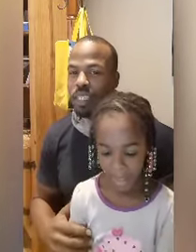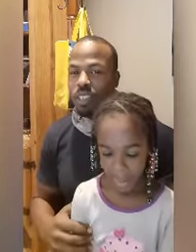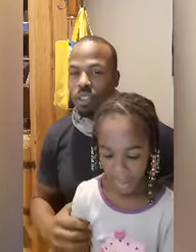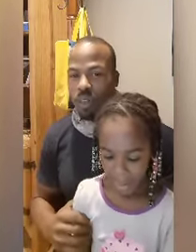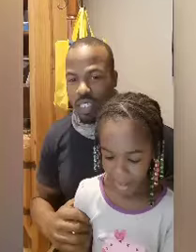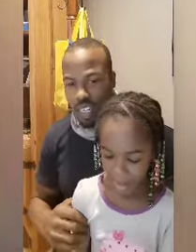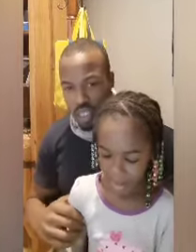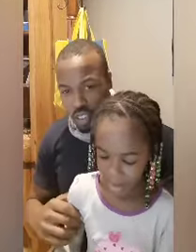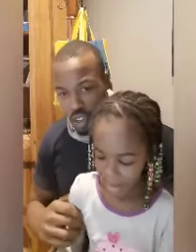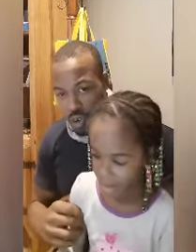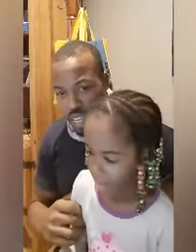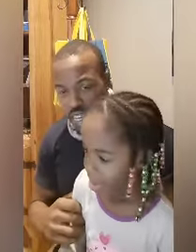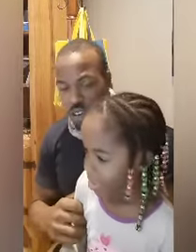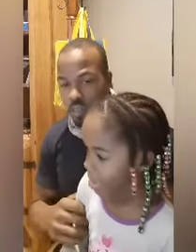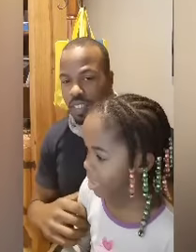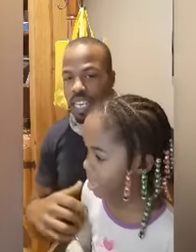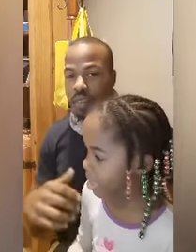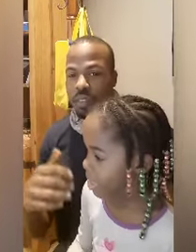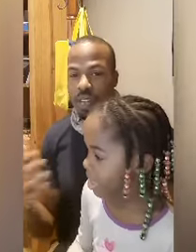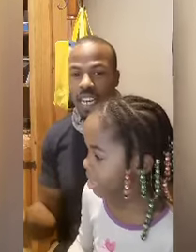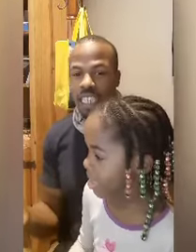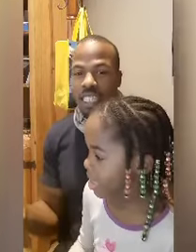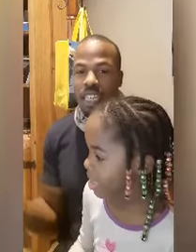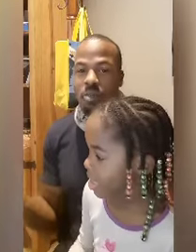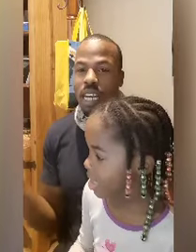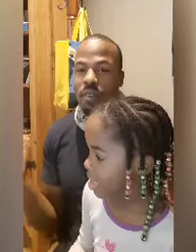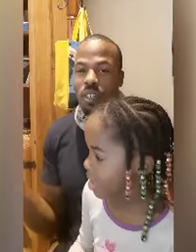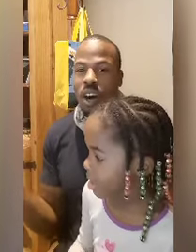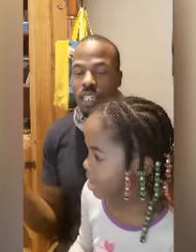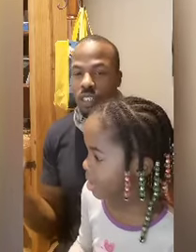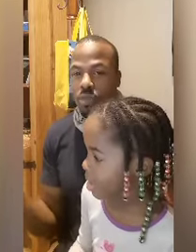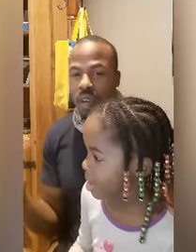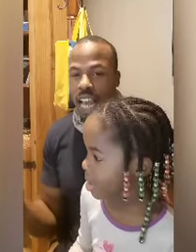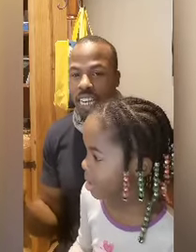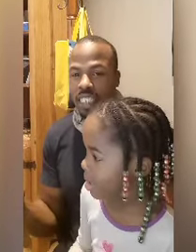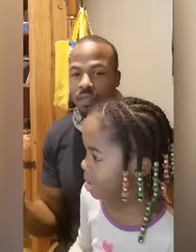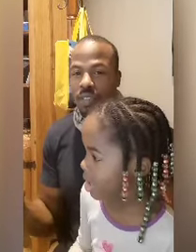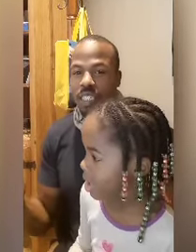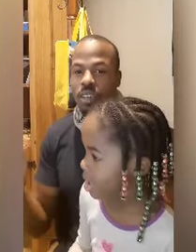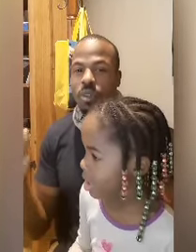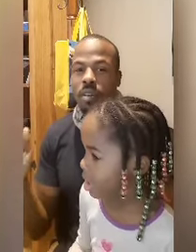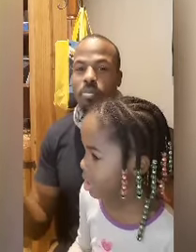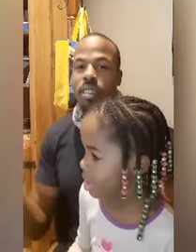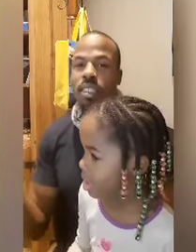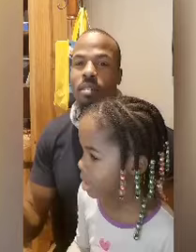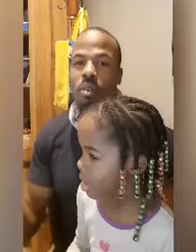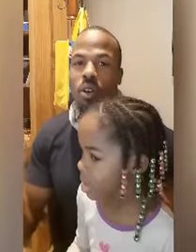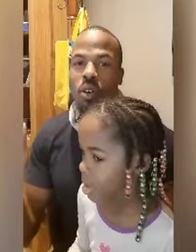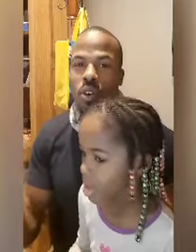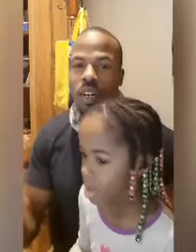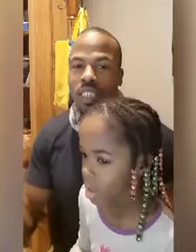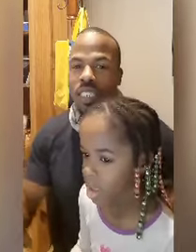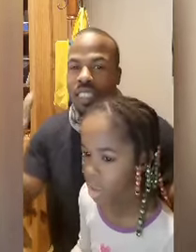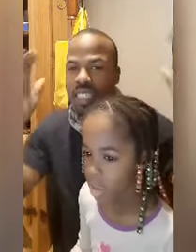So when it starts snowing or if it's heavy rain, we have a dog that's super active. We can put them on the...